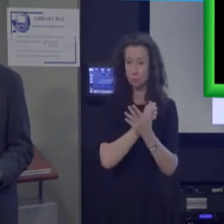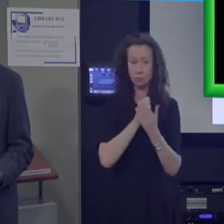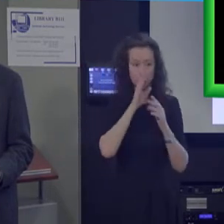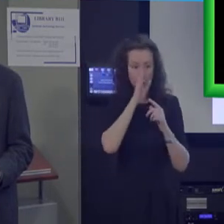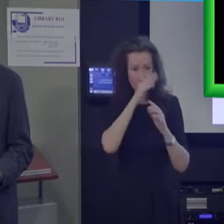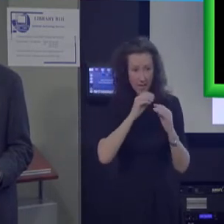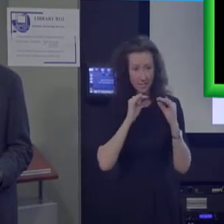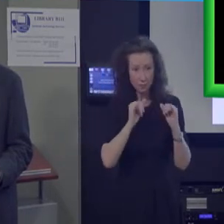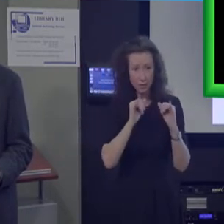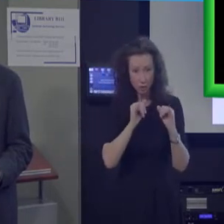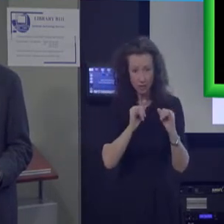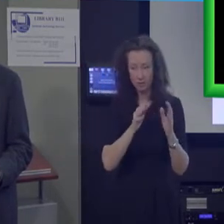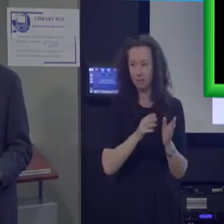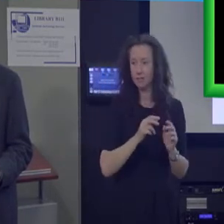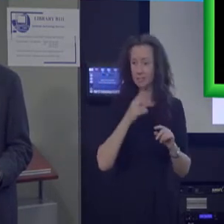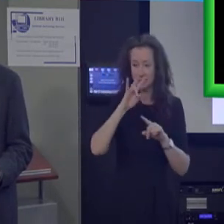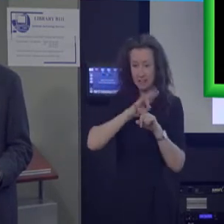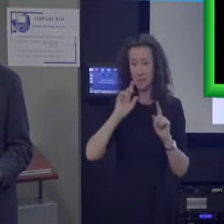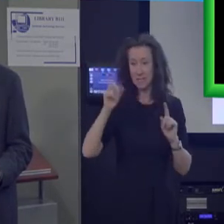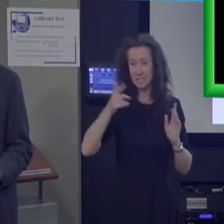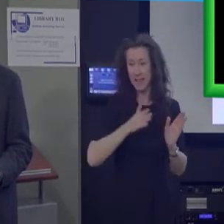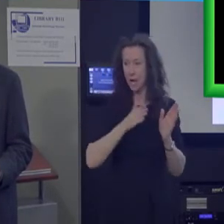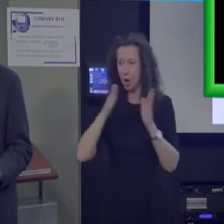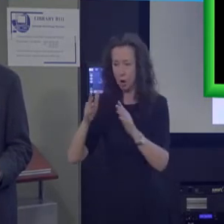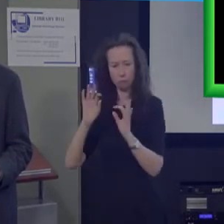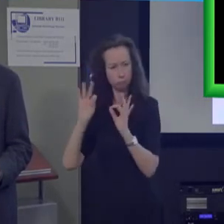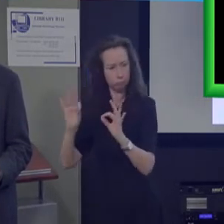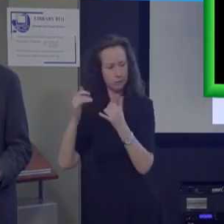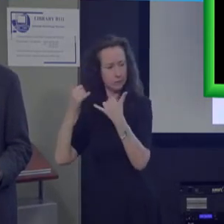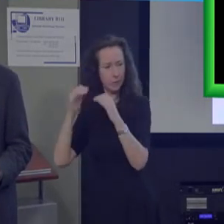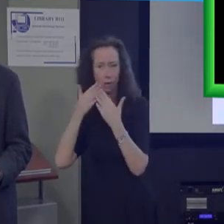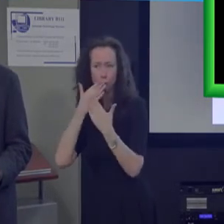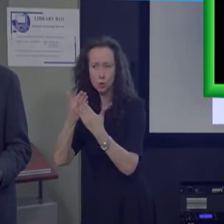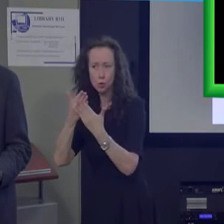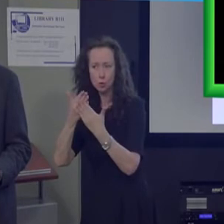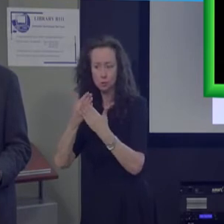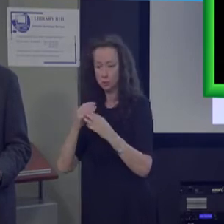instruction very well on this task, and the children who didn't get direct instruction